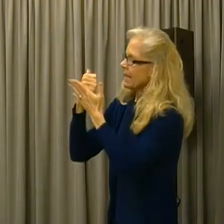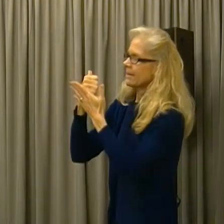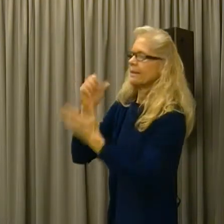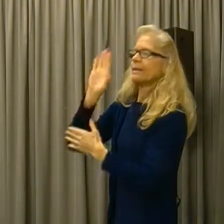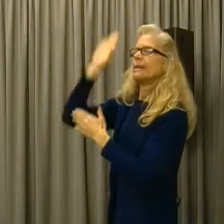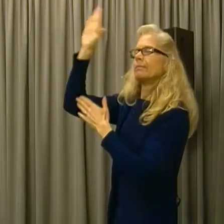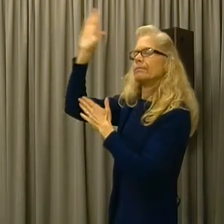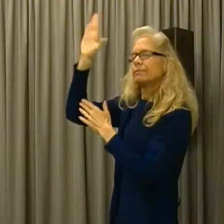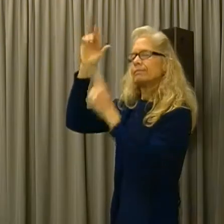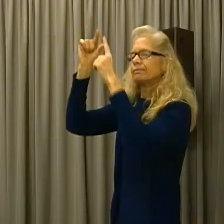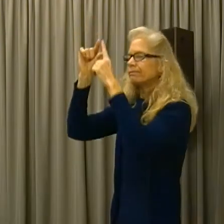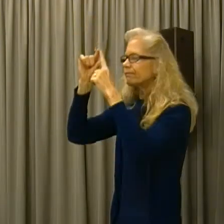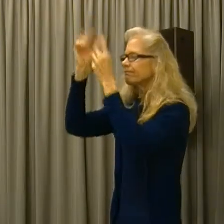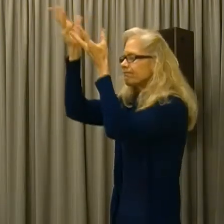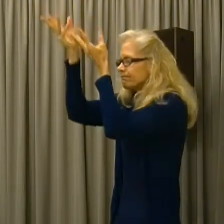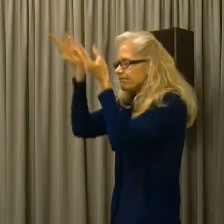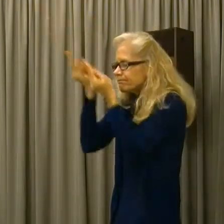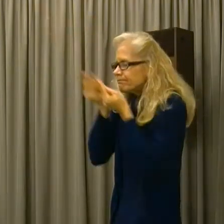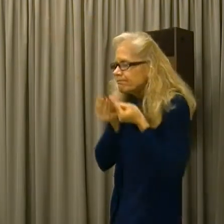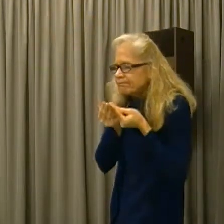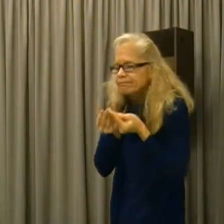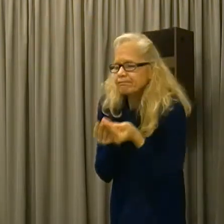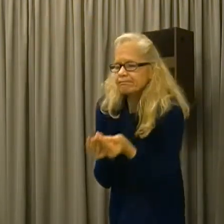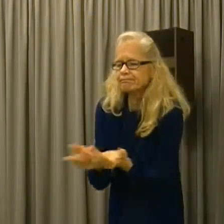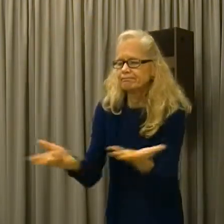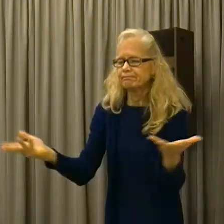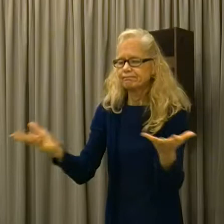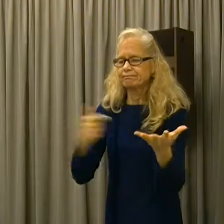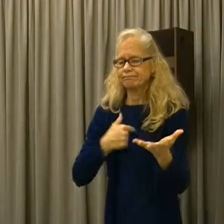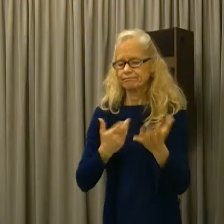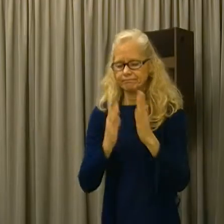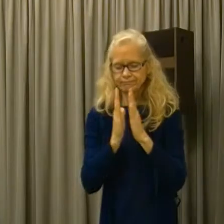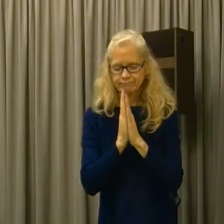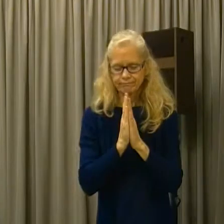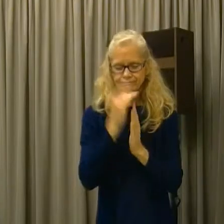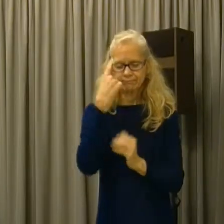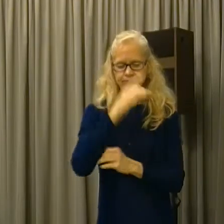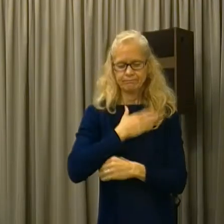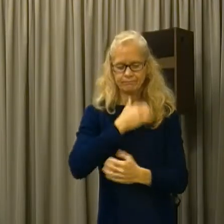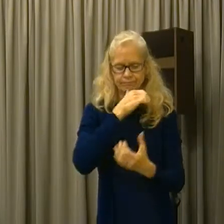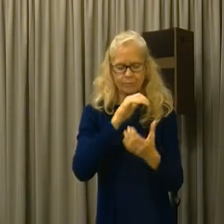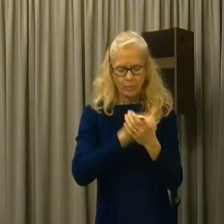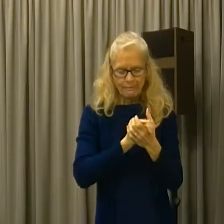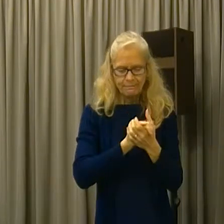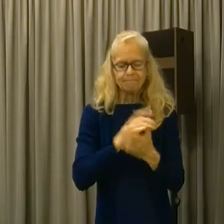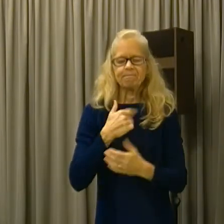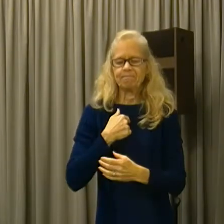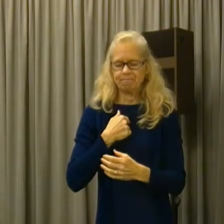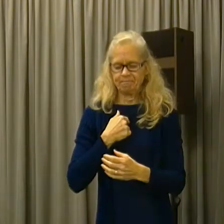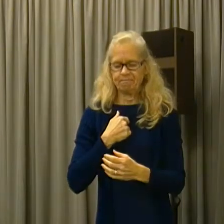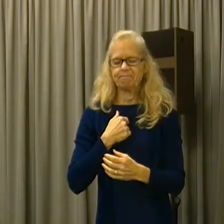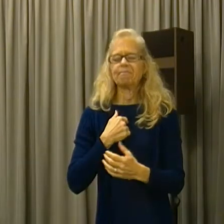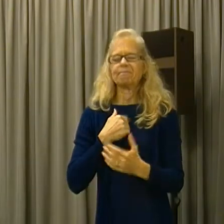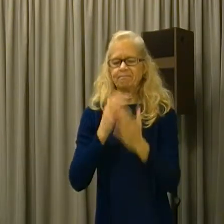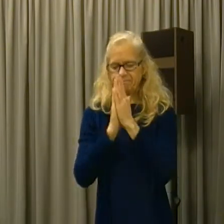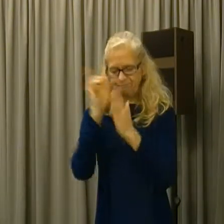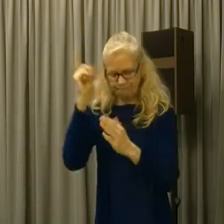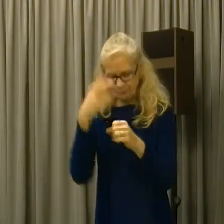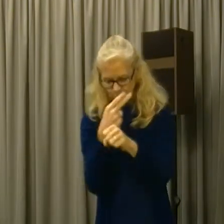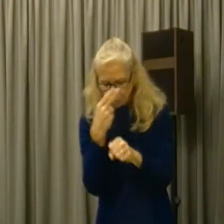wife. Fill her with your Spirit, Father. Use her and guide her. Help Brother Brian nursery this morning.